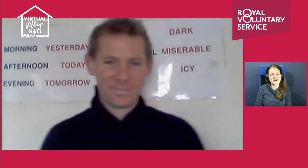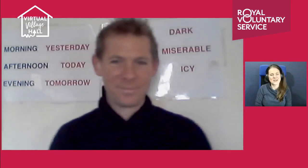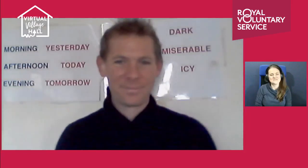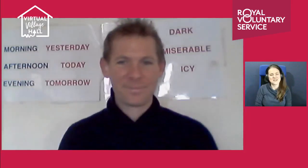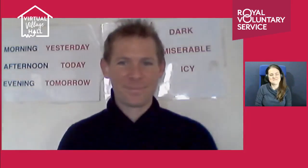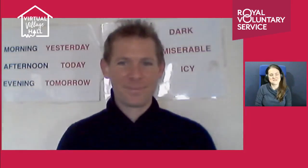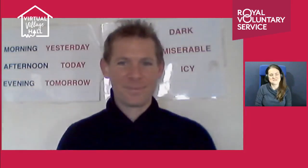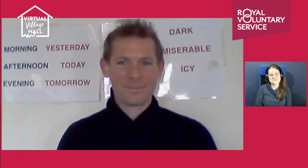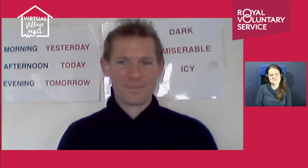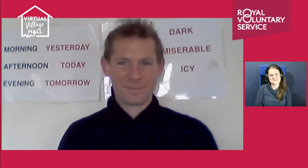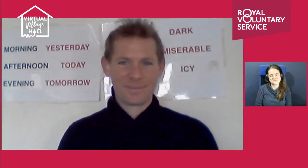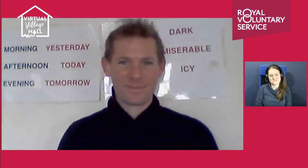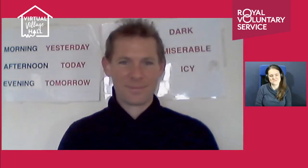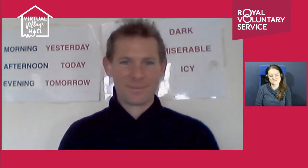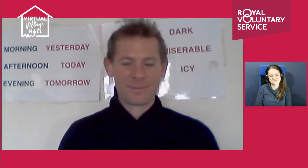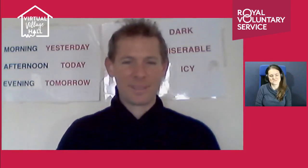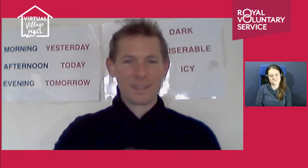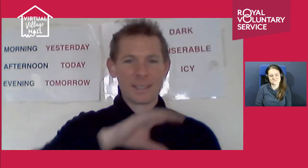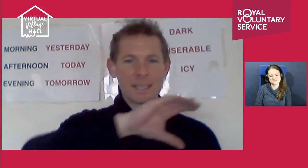Okay, rainbow.